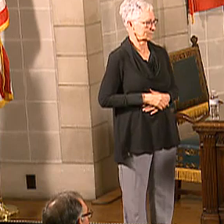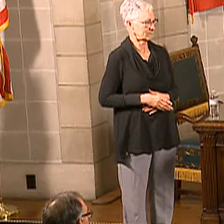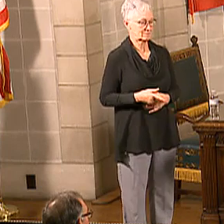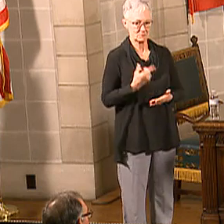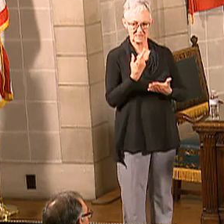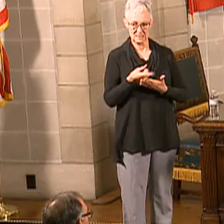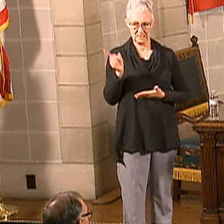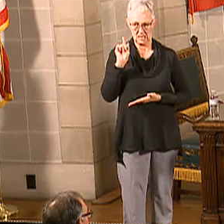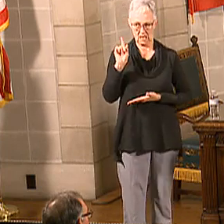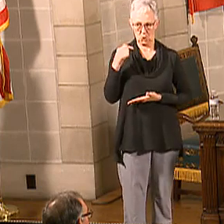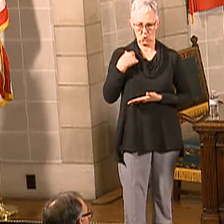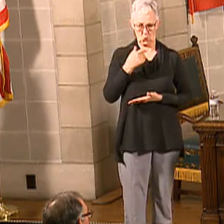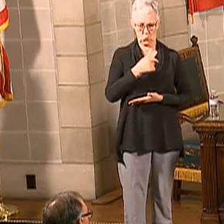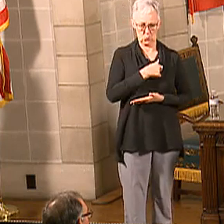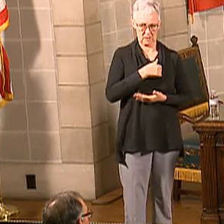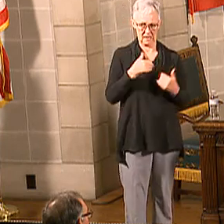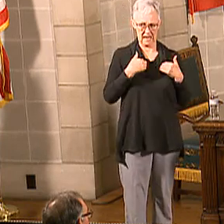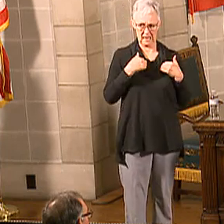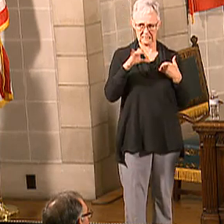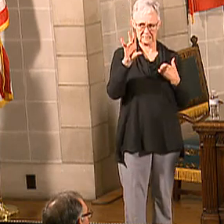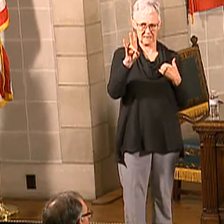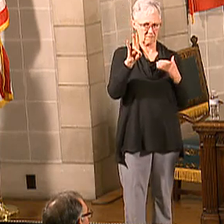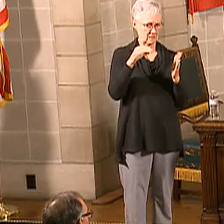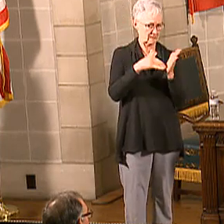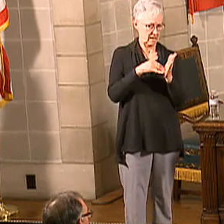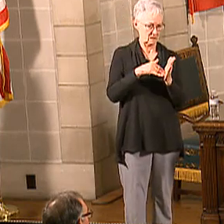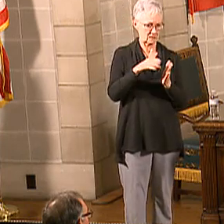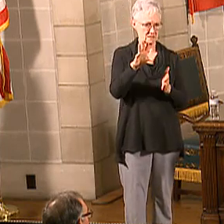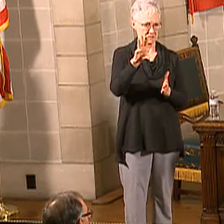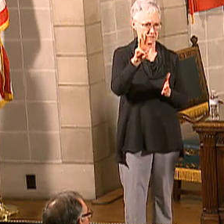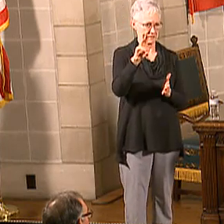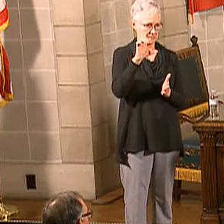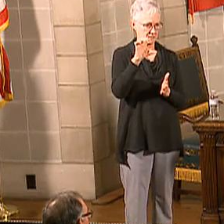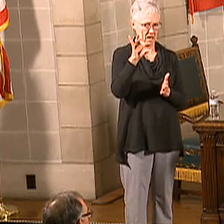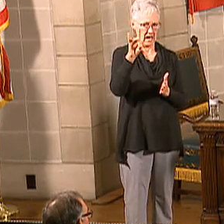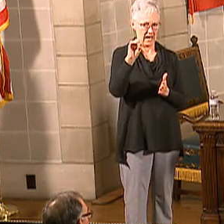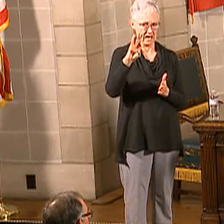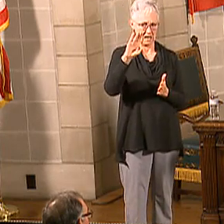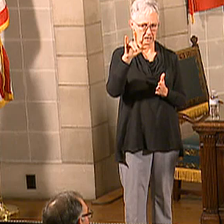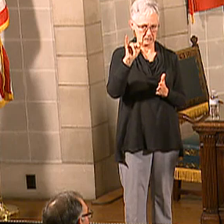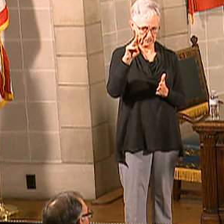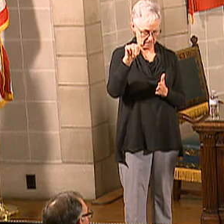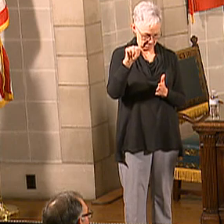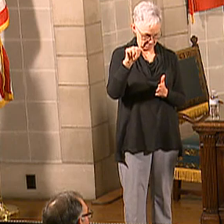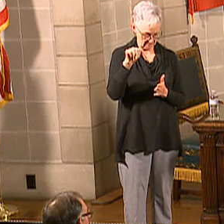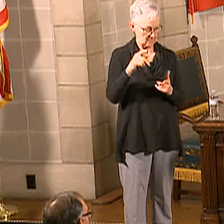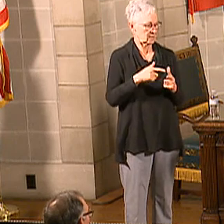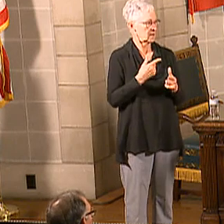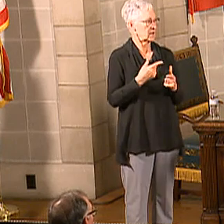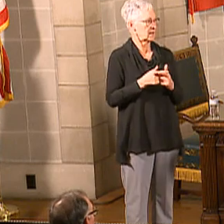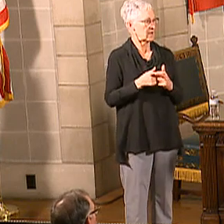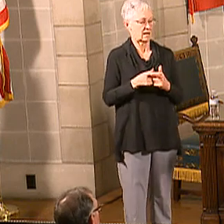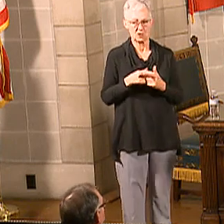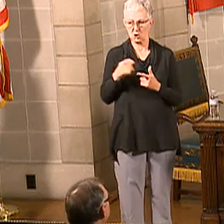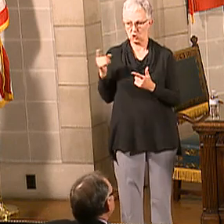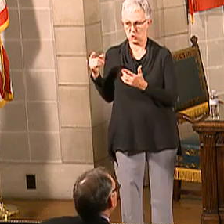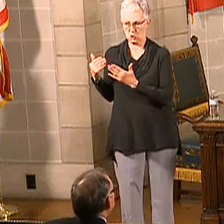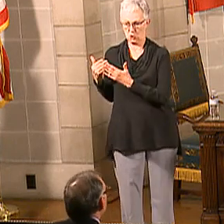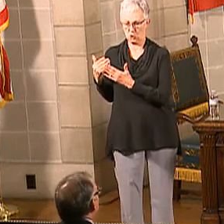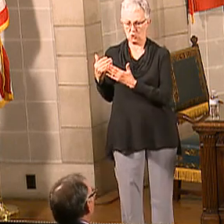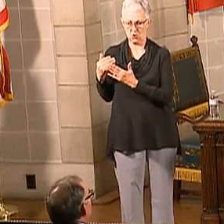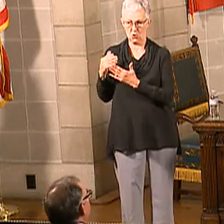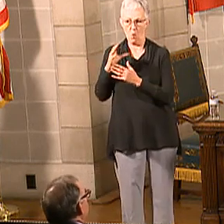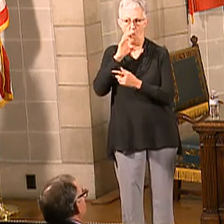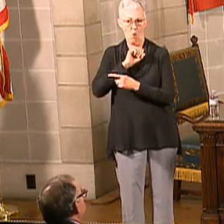Last week, we cleared 7,686 claims, and then when you add in the continued claims, the ones that were in the system